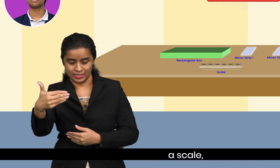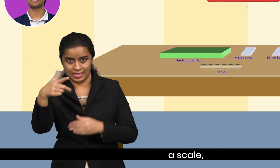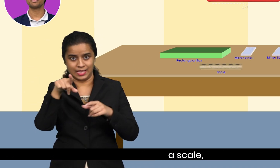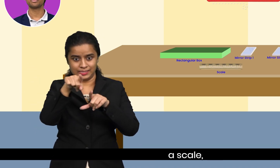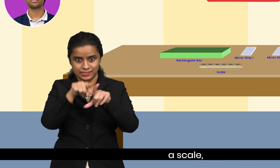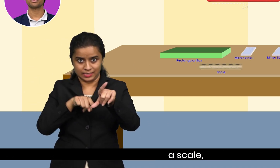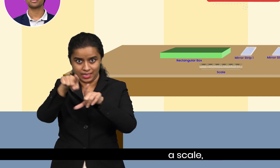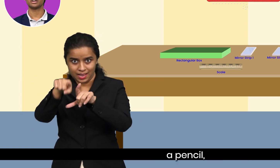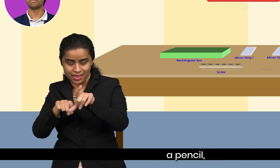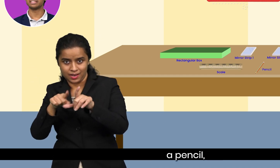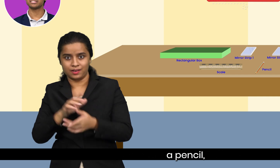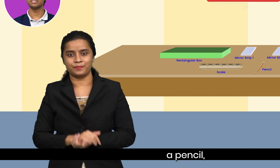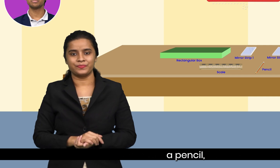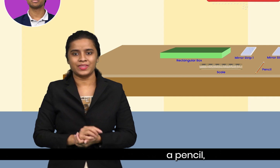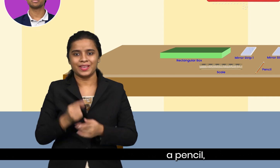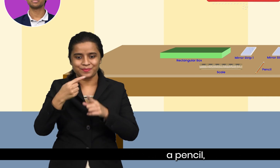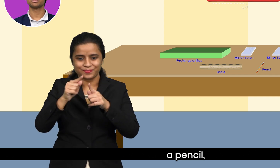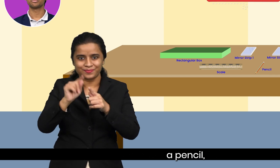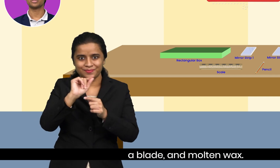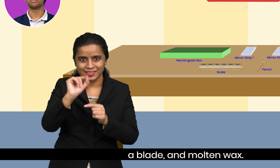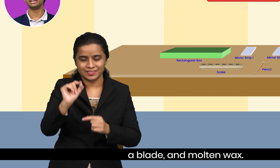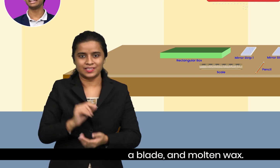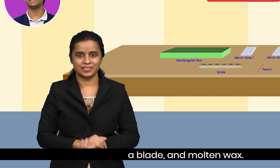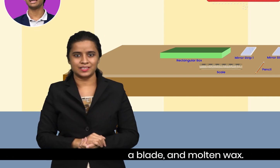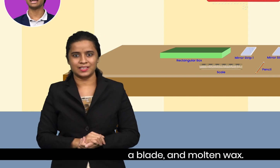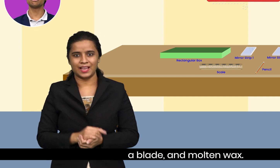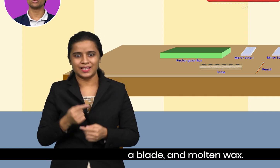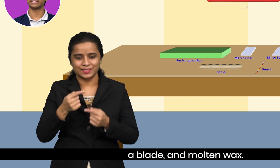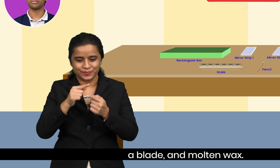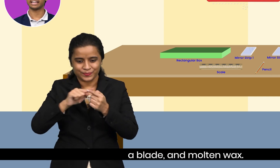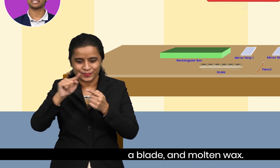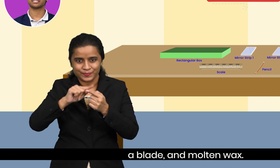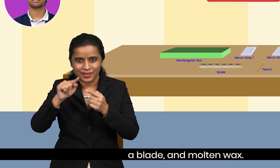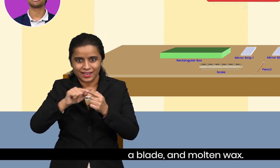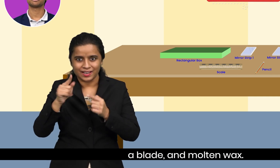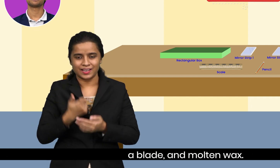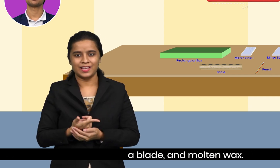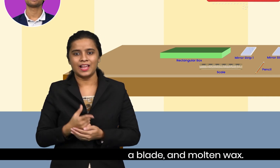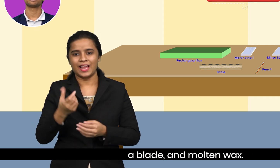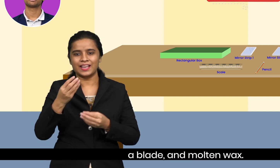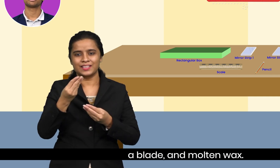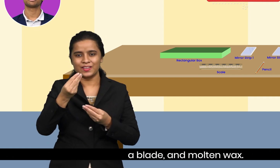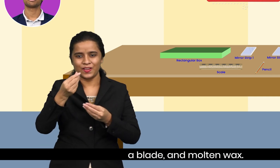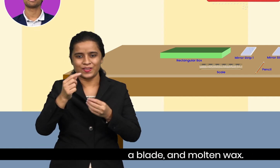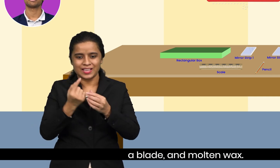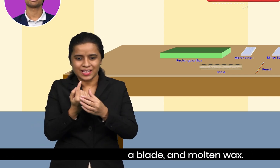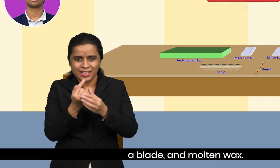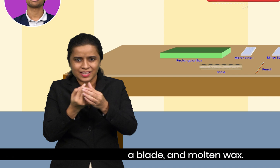scale, a pencil, a blade and molten wax.